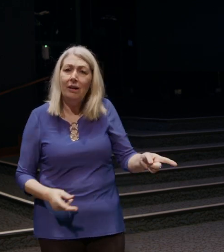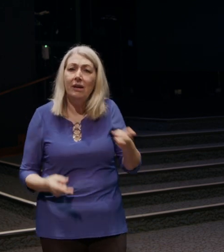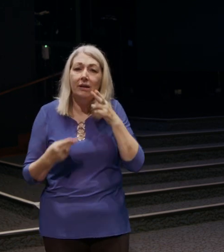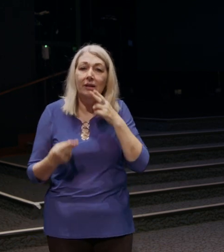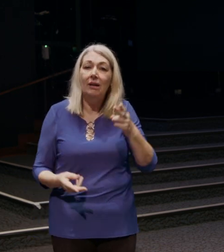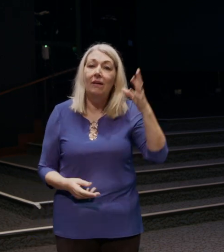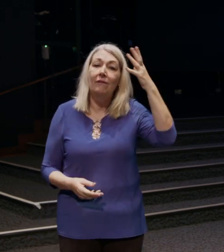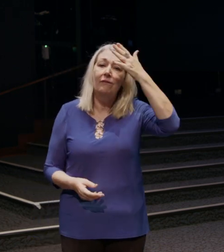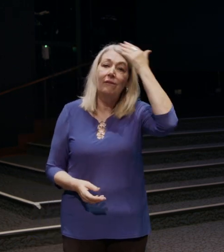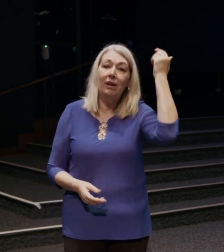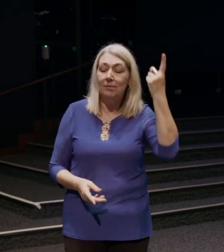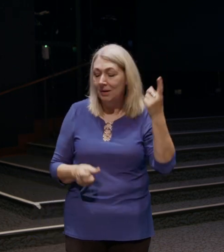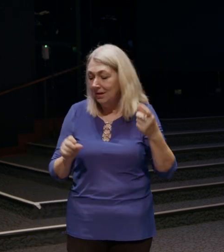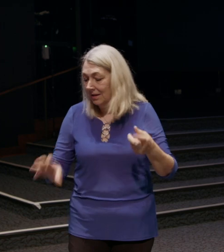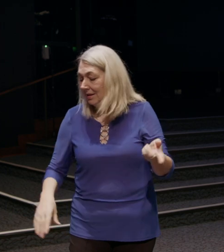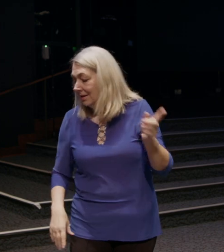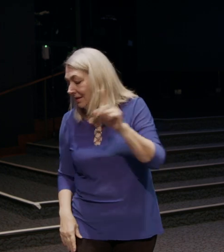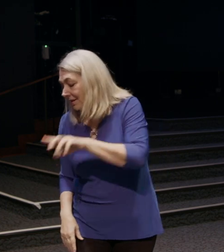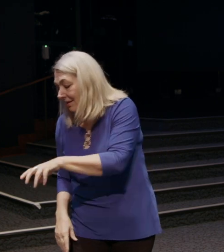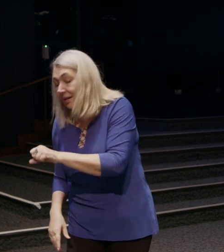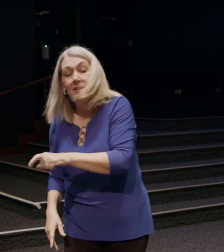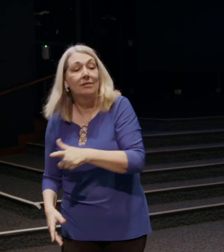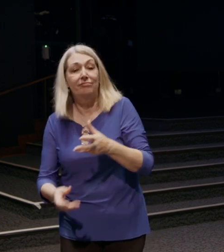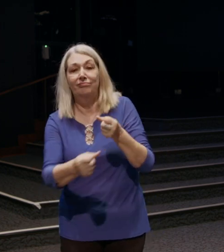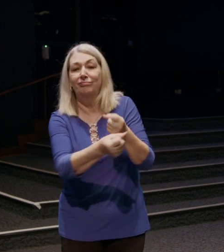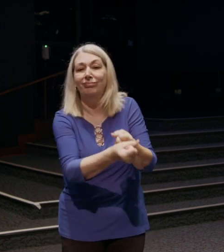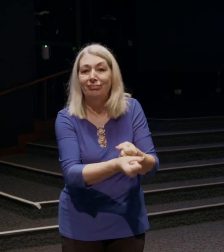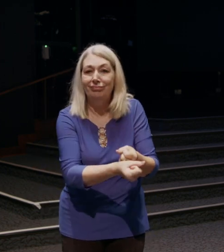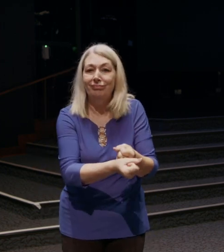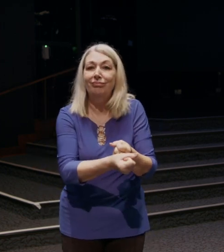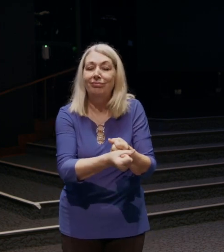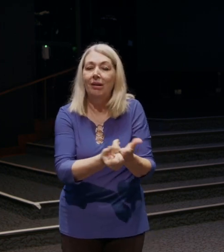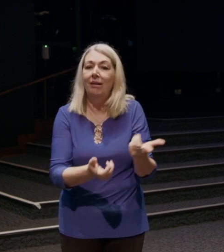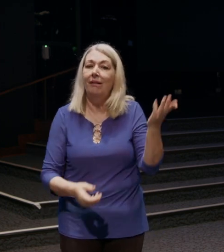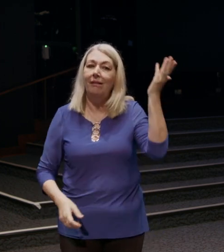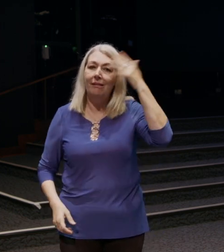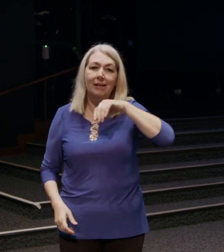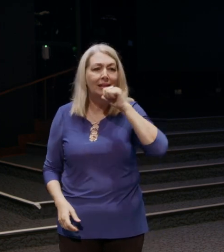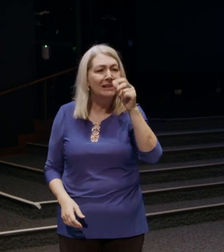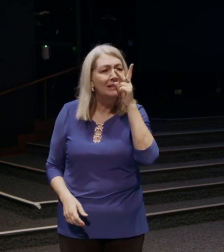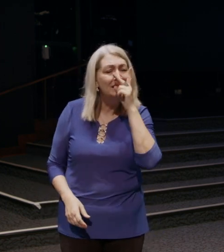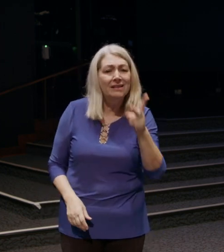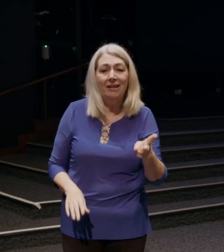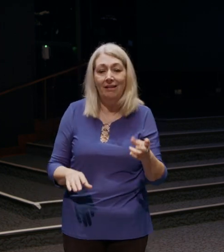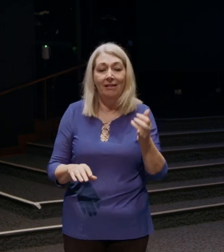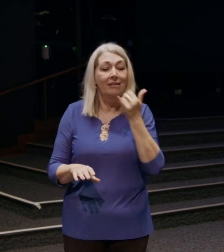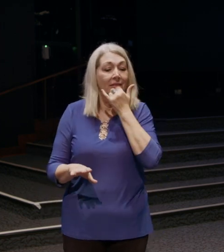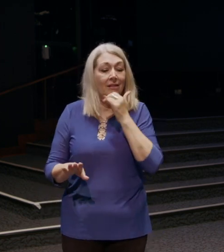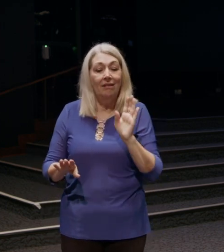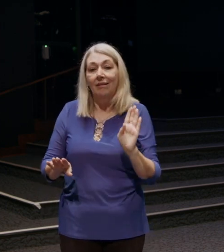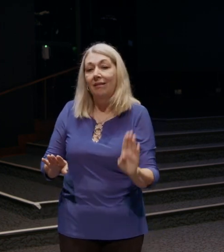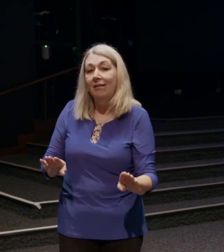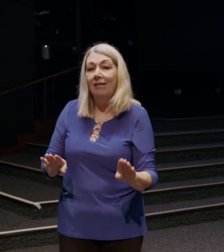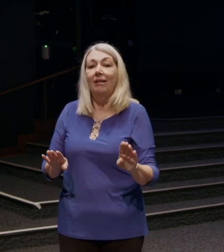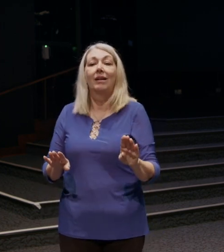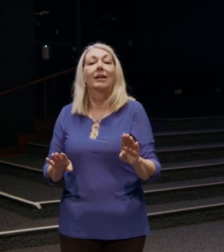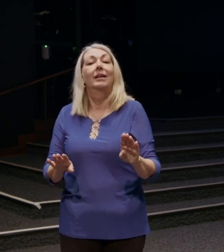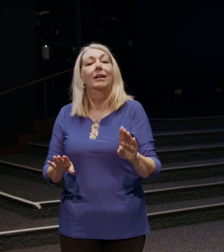floor. And when she leaned down to pick it up, her foot slipped off the brake.